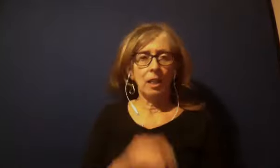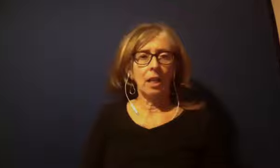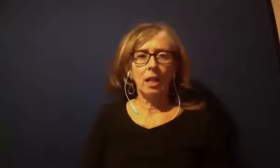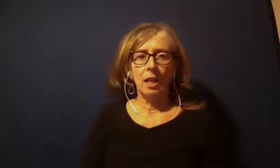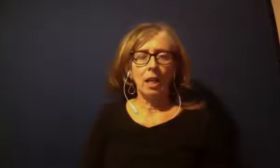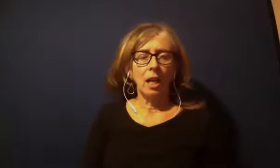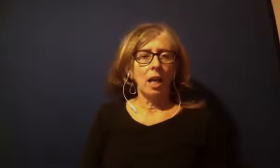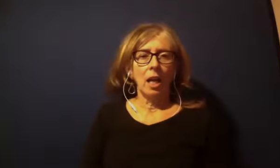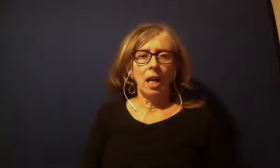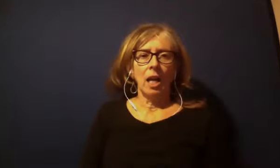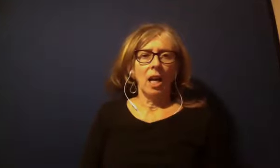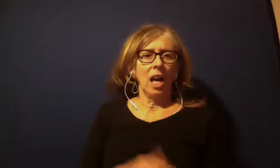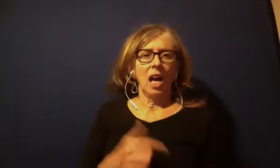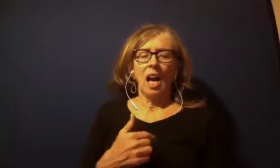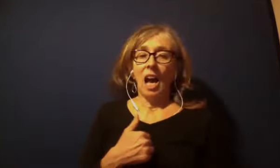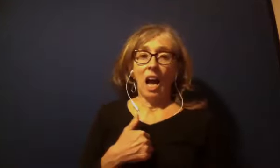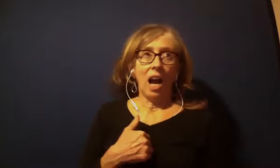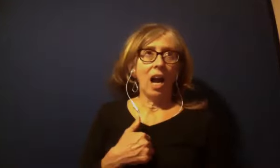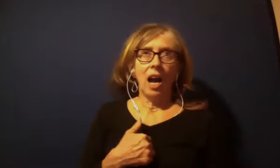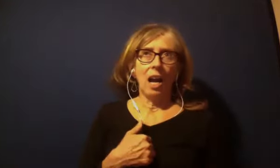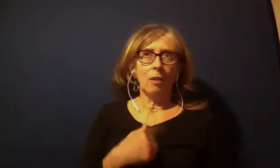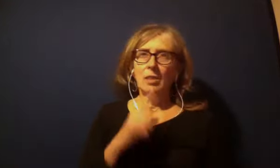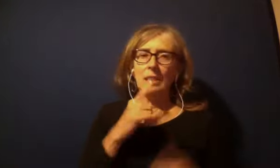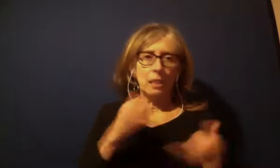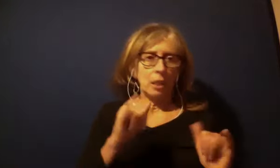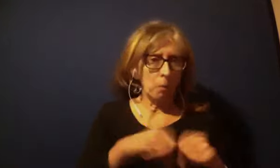girl in bed and like trying to do my step 4, and